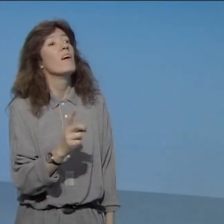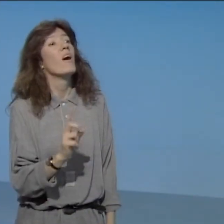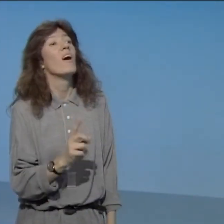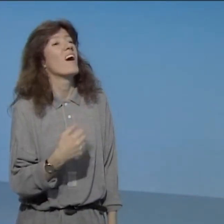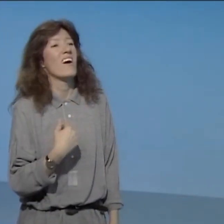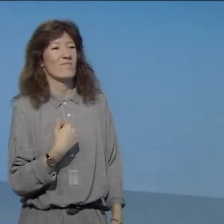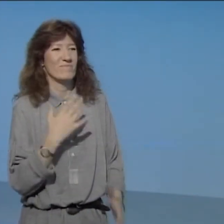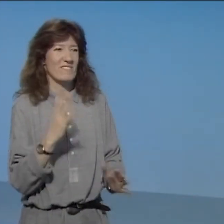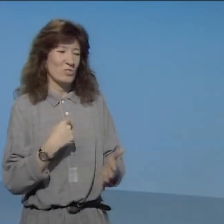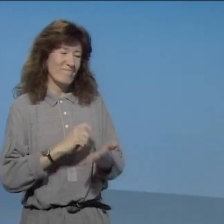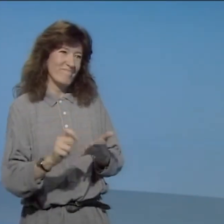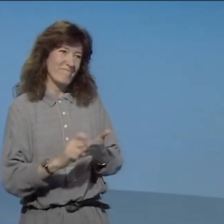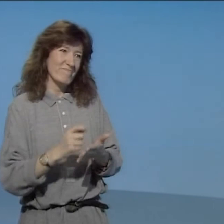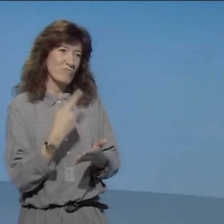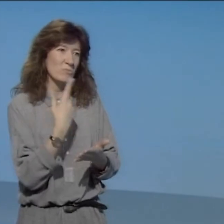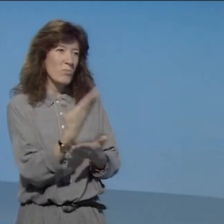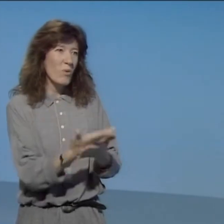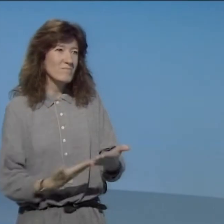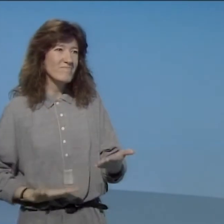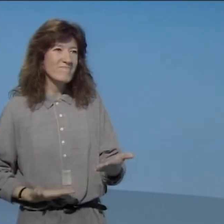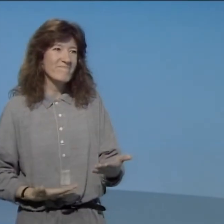Tomorrow, I've got to write a report.